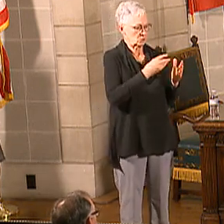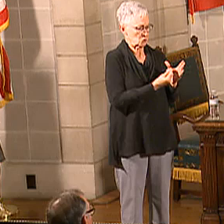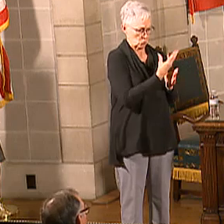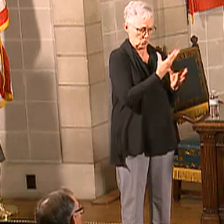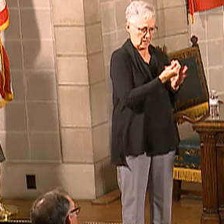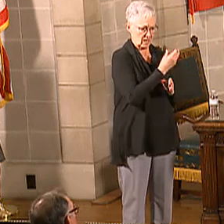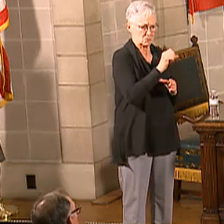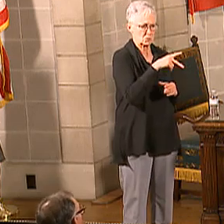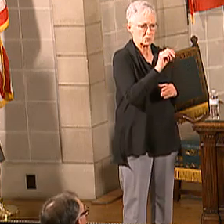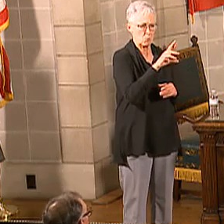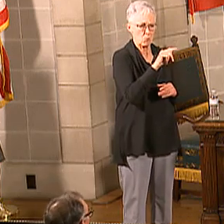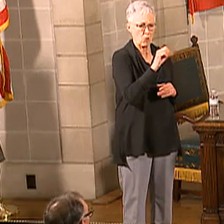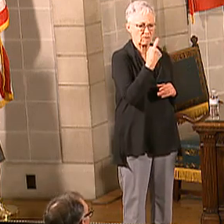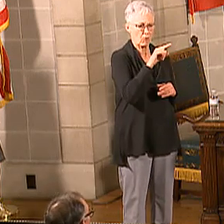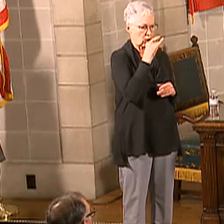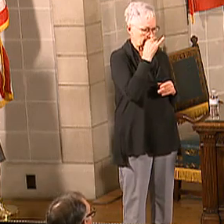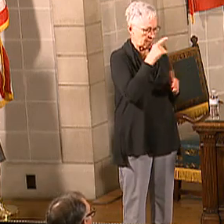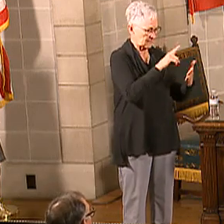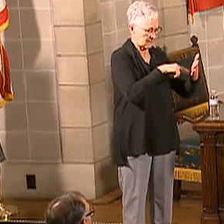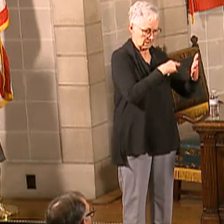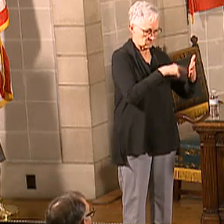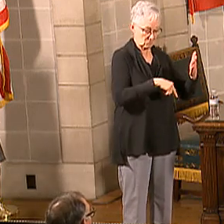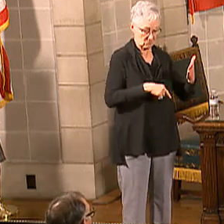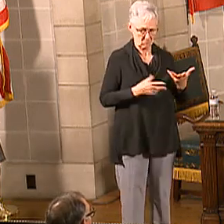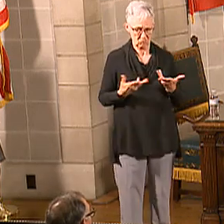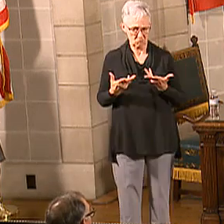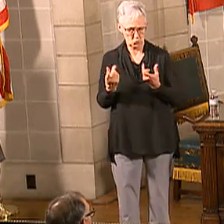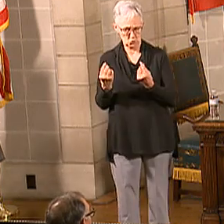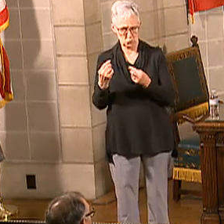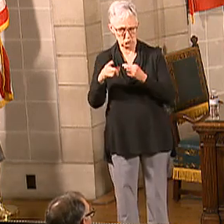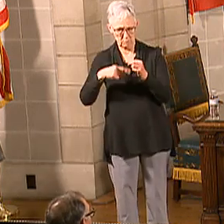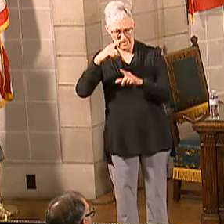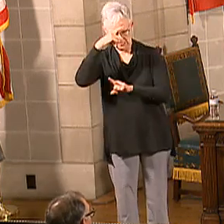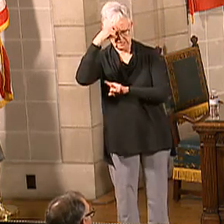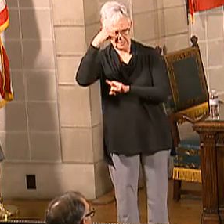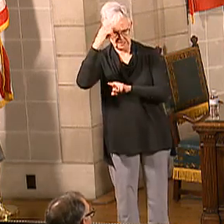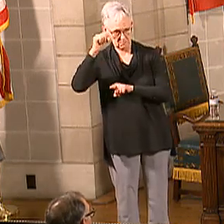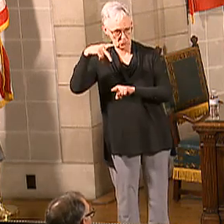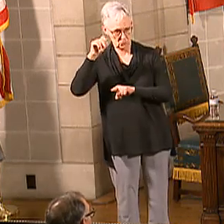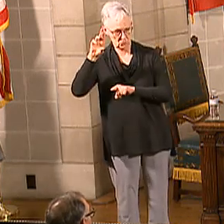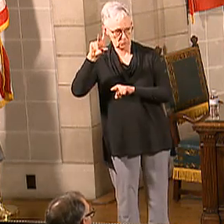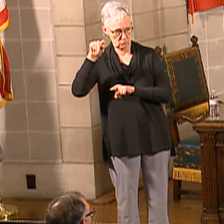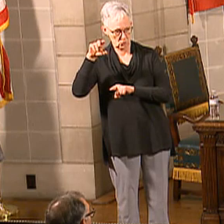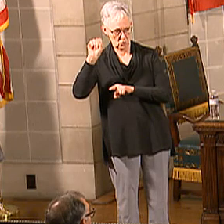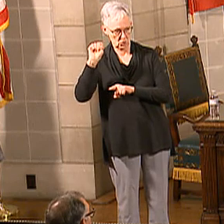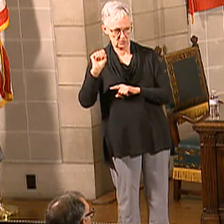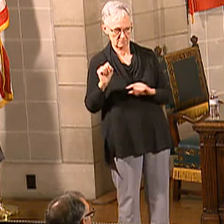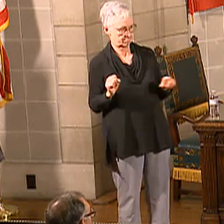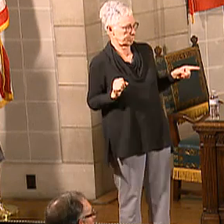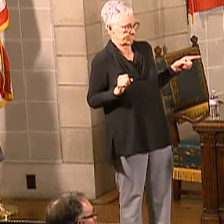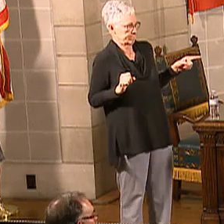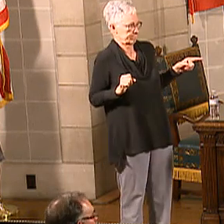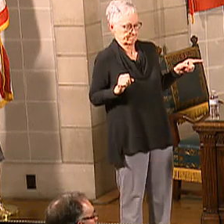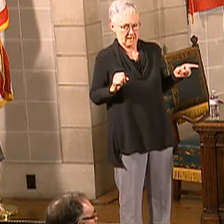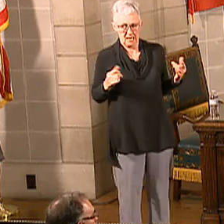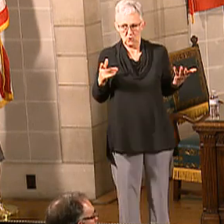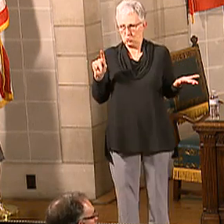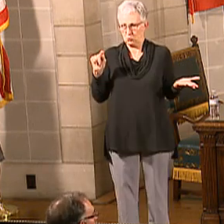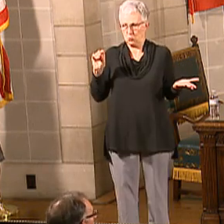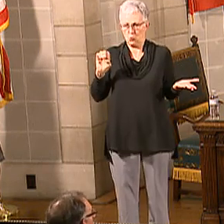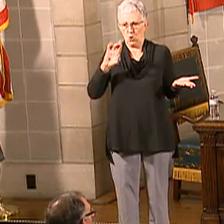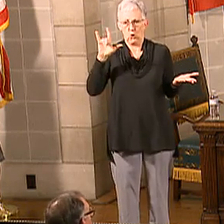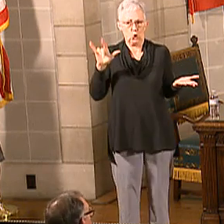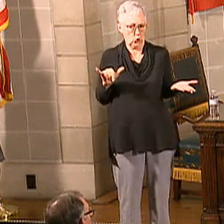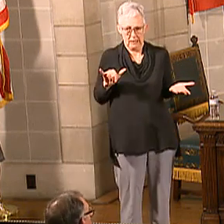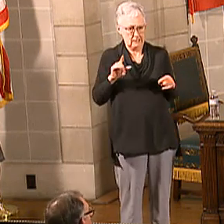canceled. Has there been any guidance with regard to summer sports? And I think at this point it is just too early. I have not seen, Commissioner, I have not seen any guidance on summer sports.